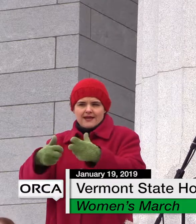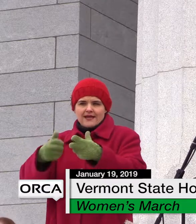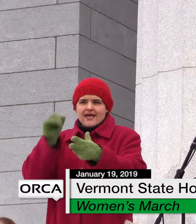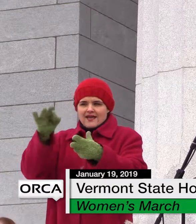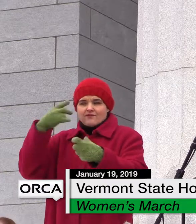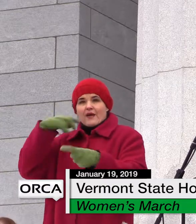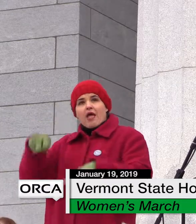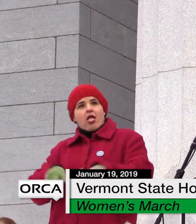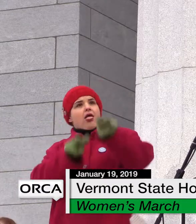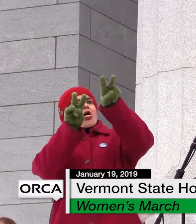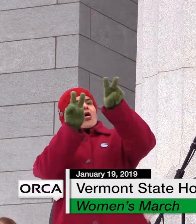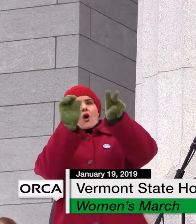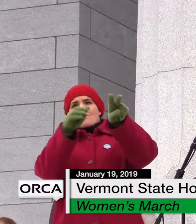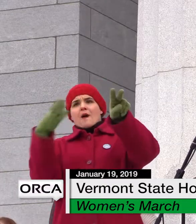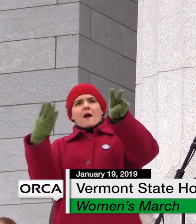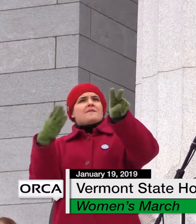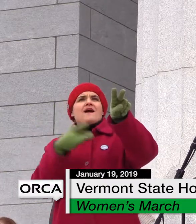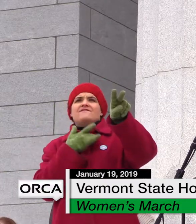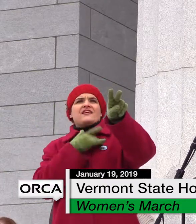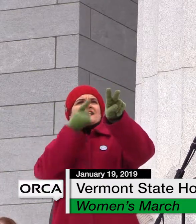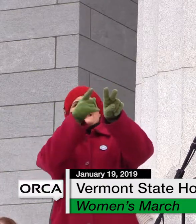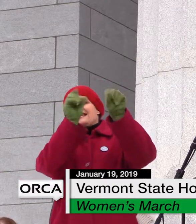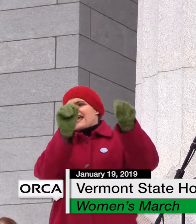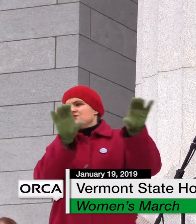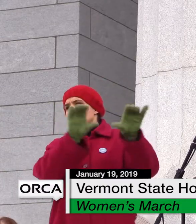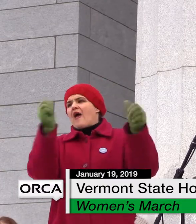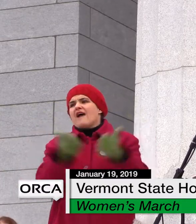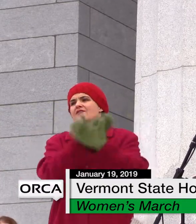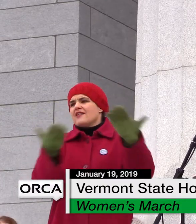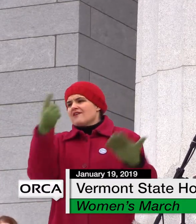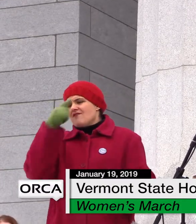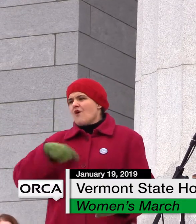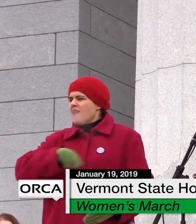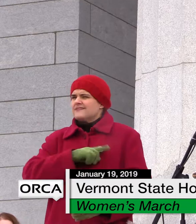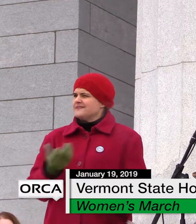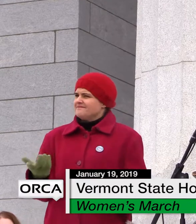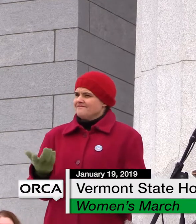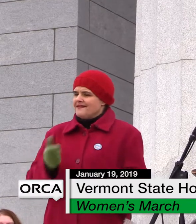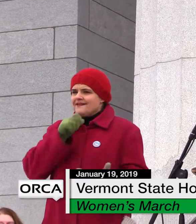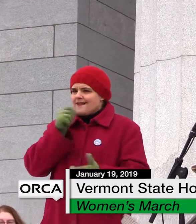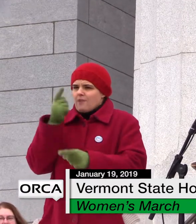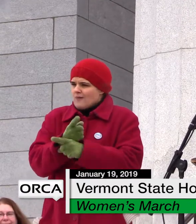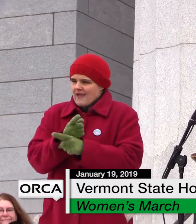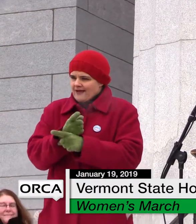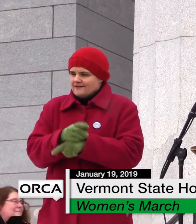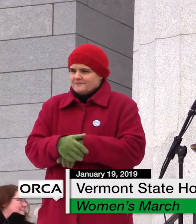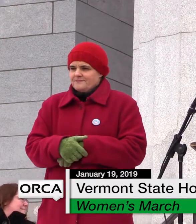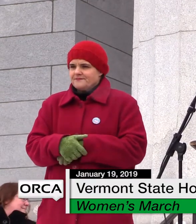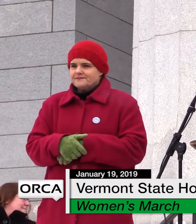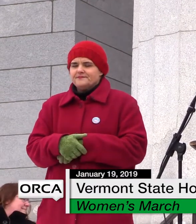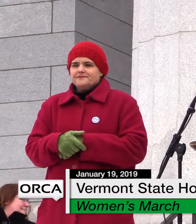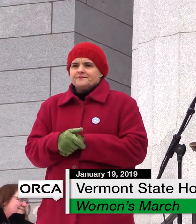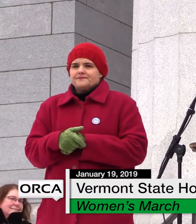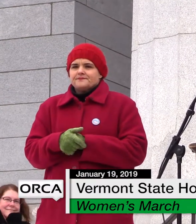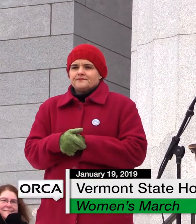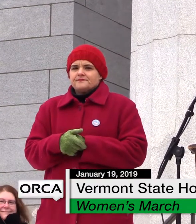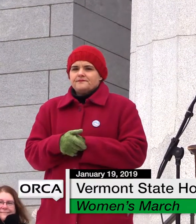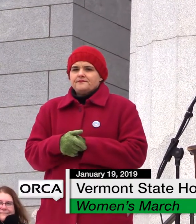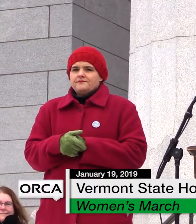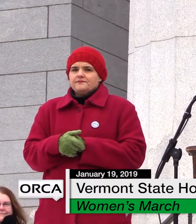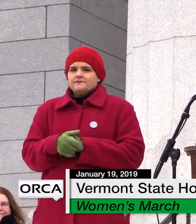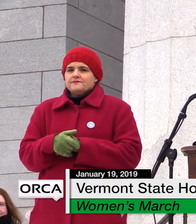deified personhood to embody the revolutionary changes that we need to build a just society. She